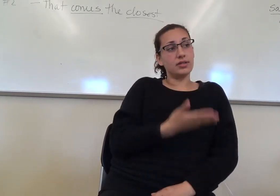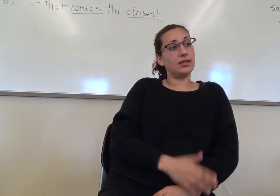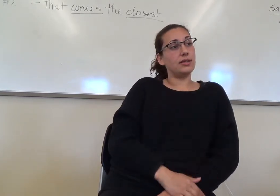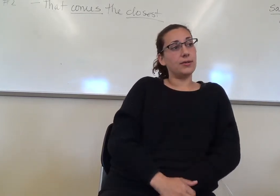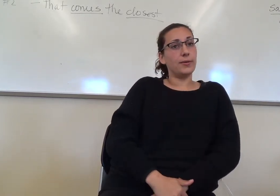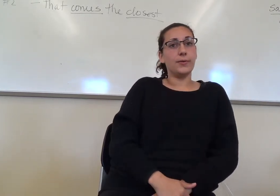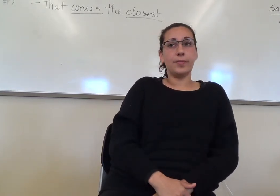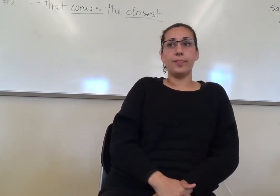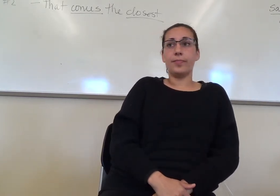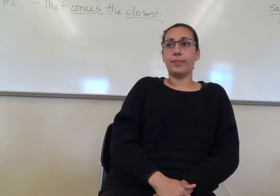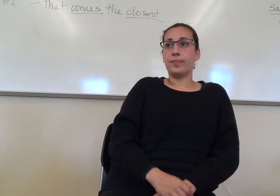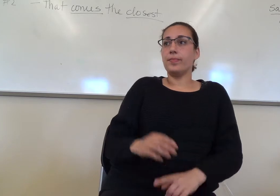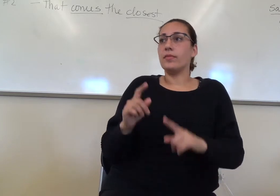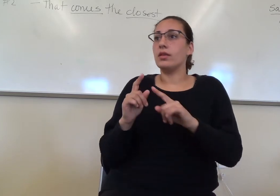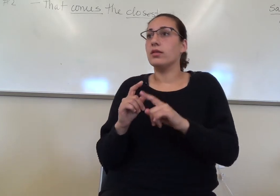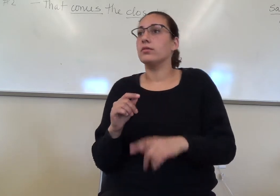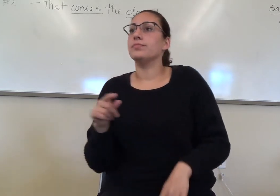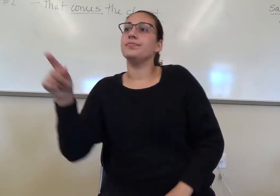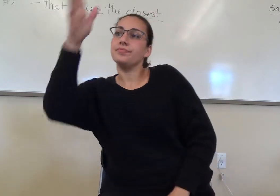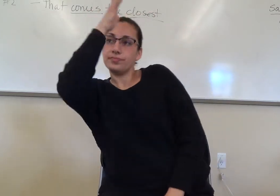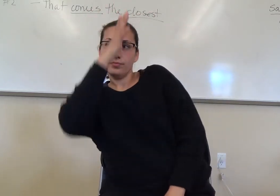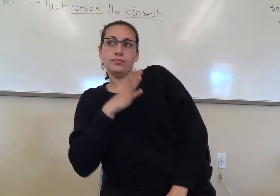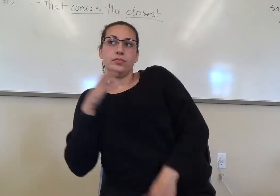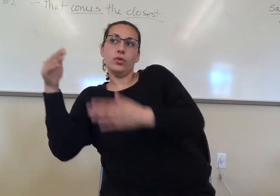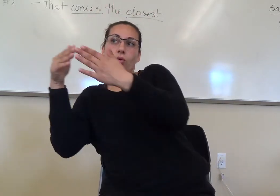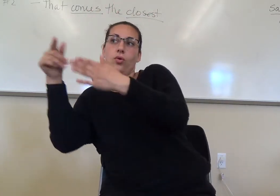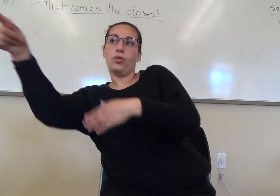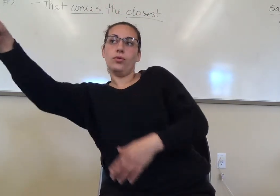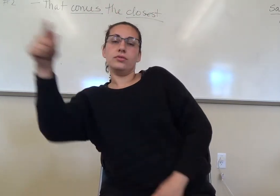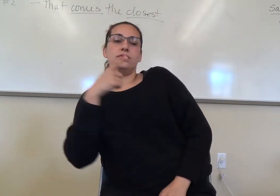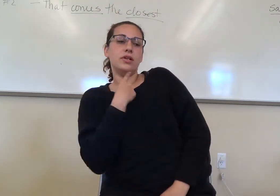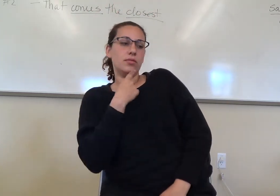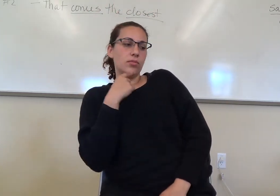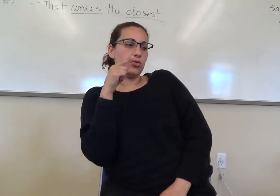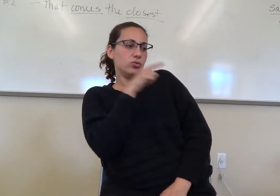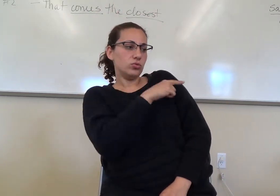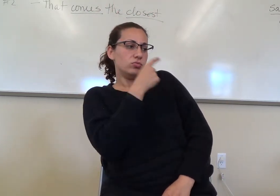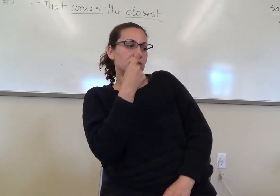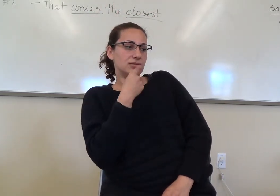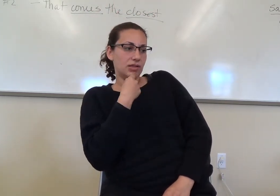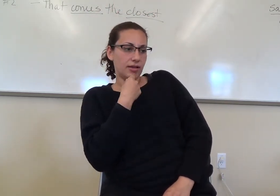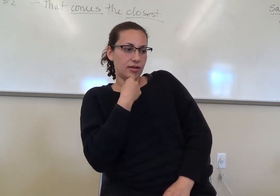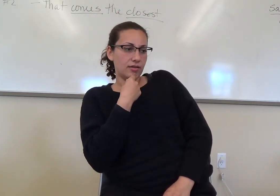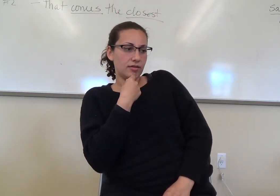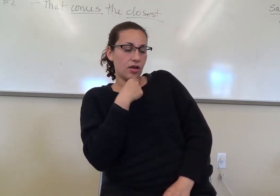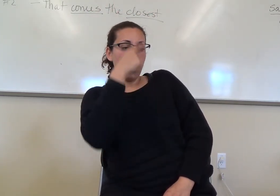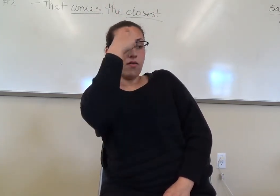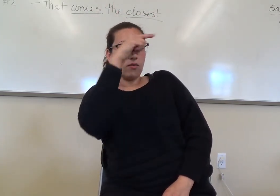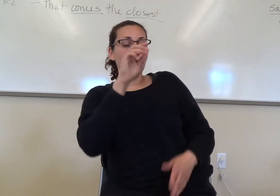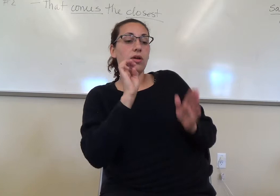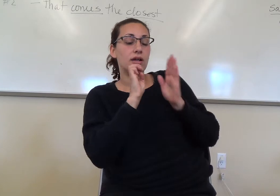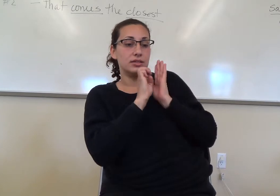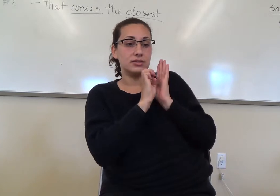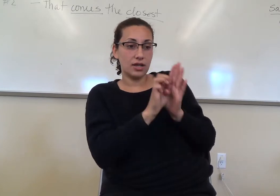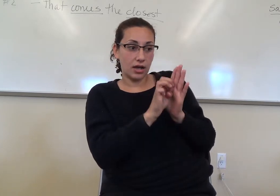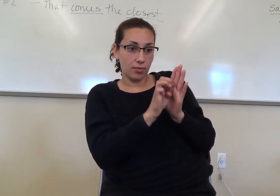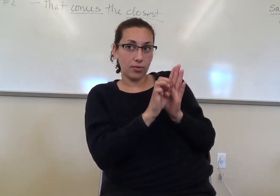But it said, you said that, for example, she is